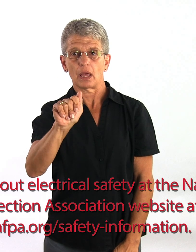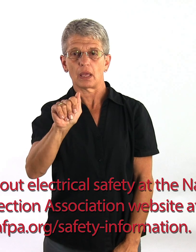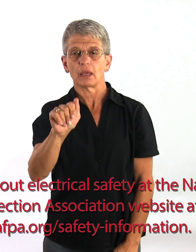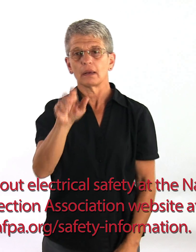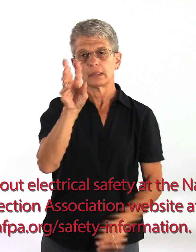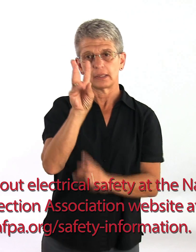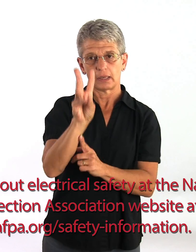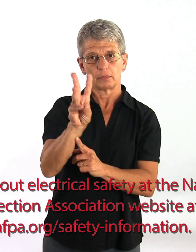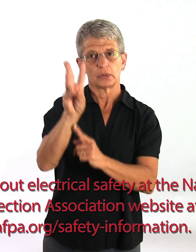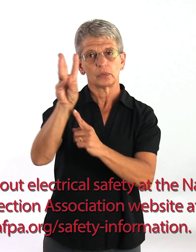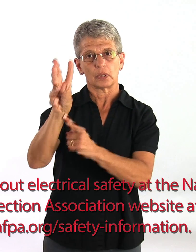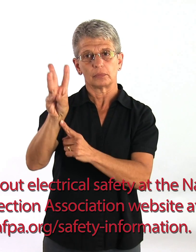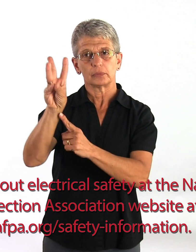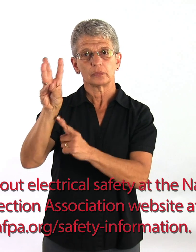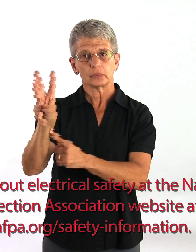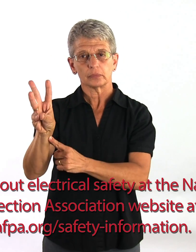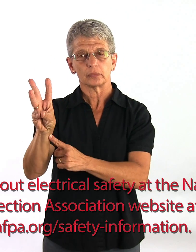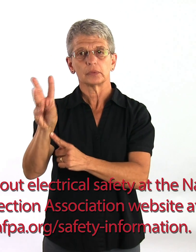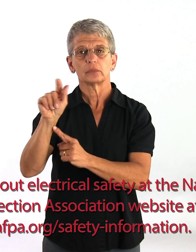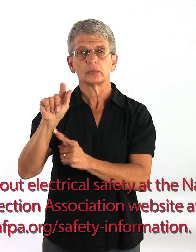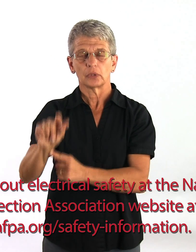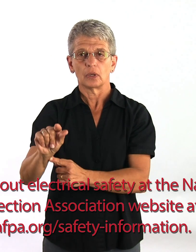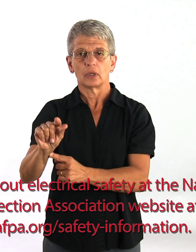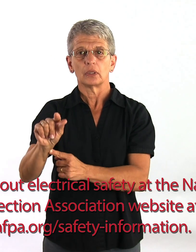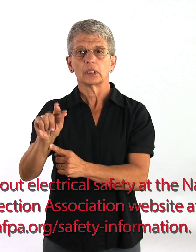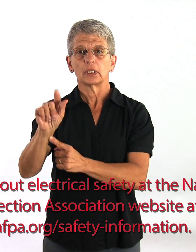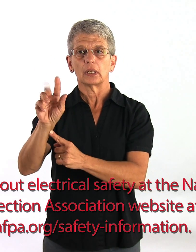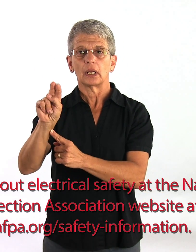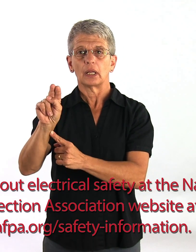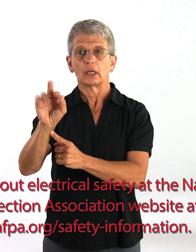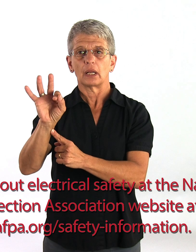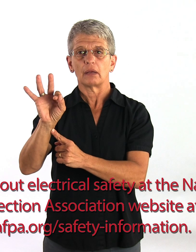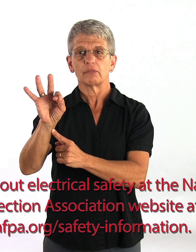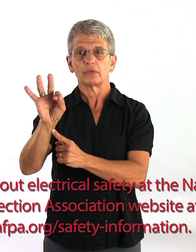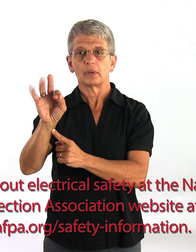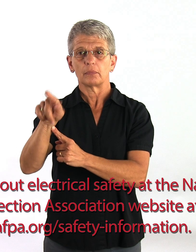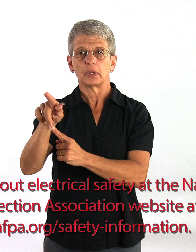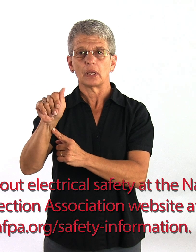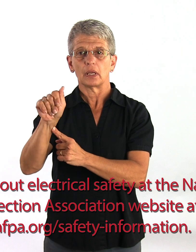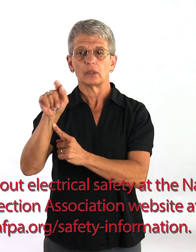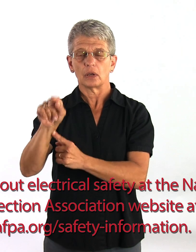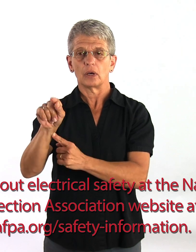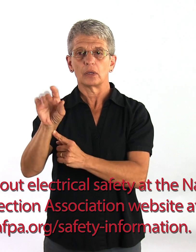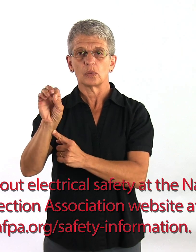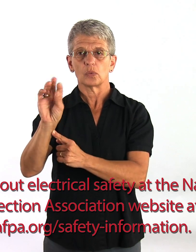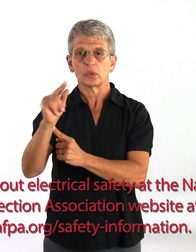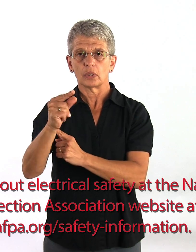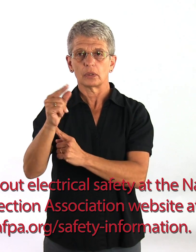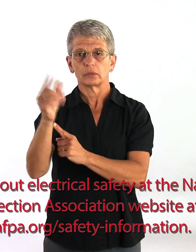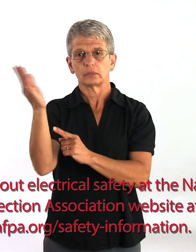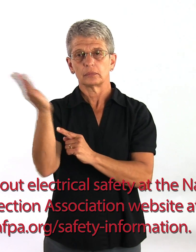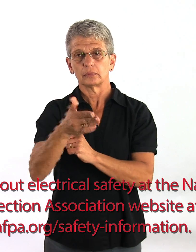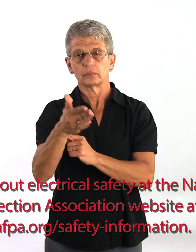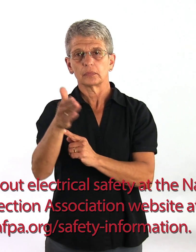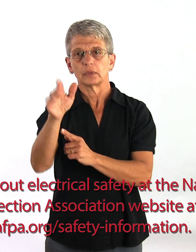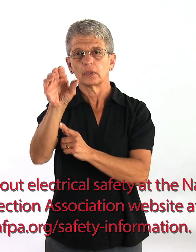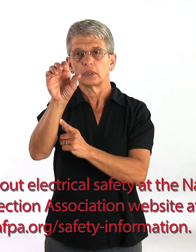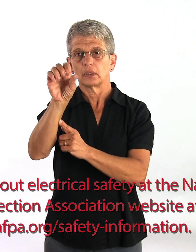www.nfpa.org backslash